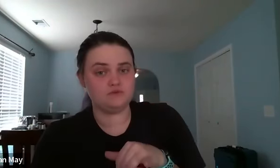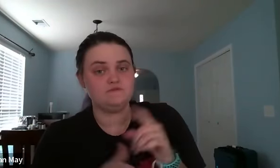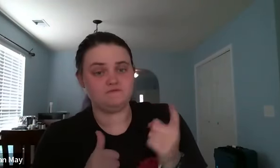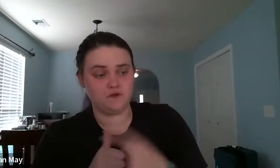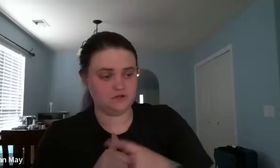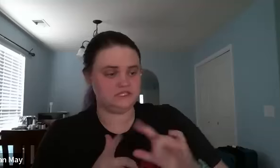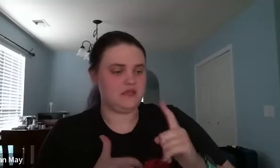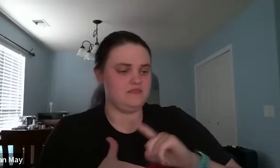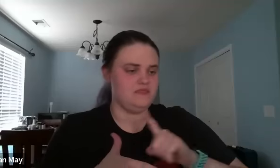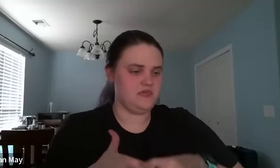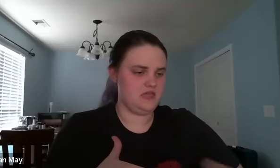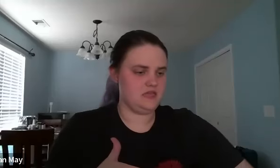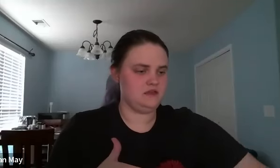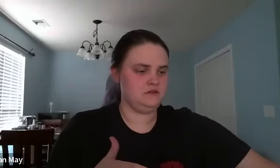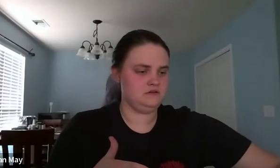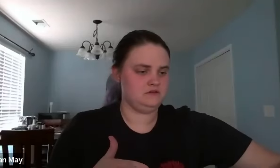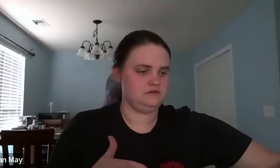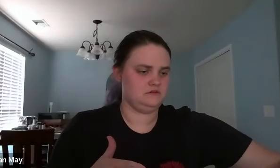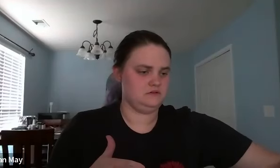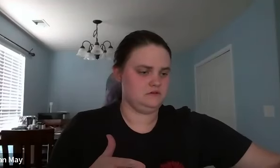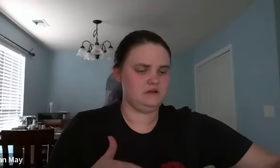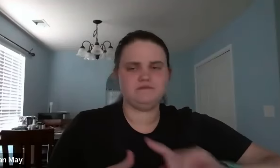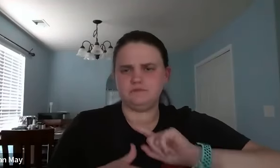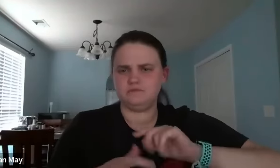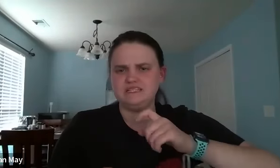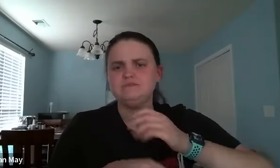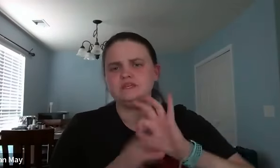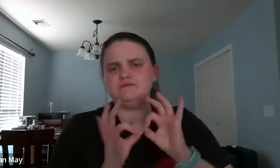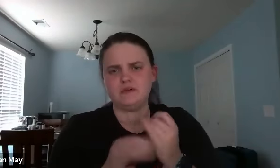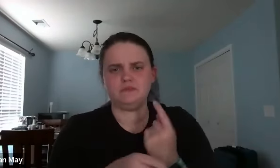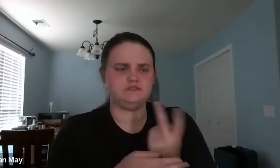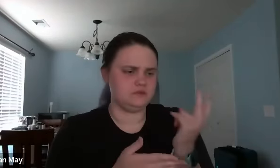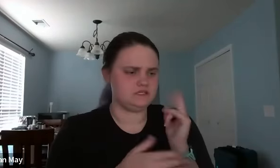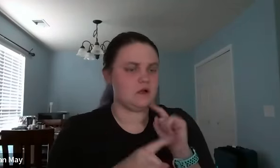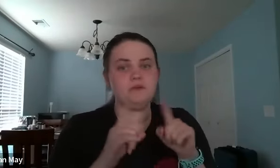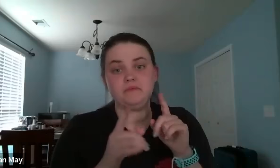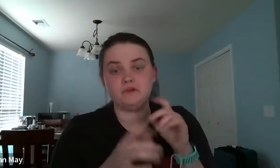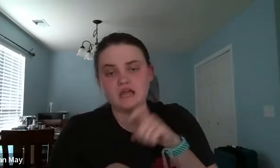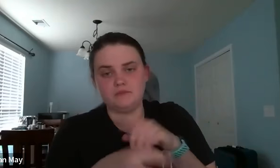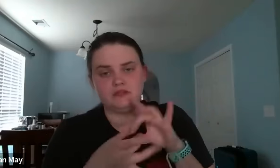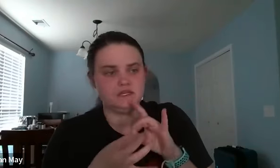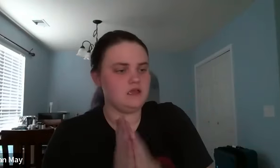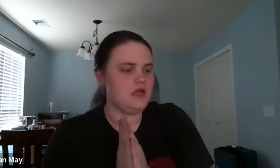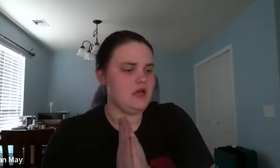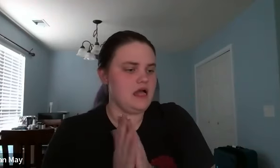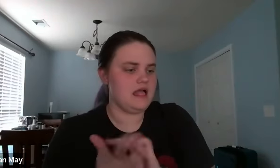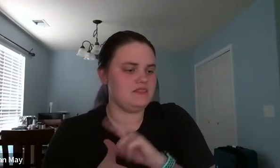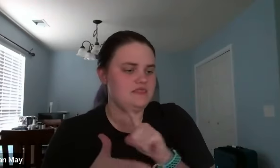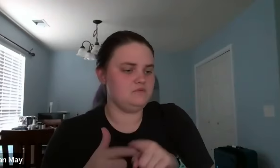those first and then or not from, we did family 2 weeks ago, but they're time related. And then we're